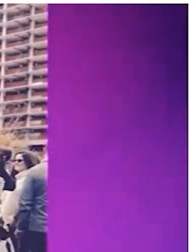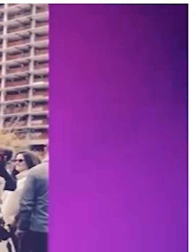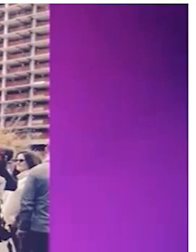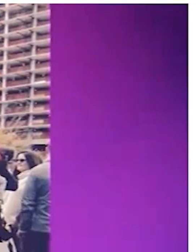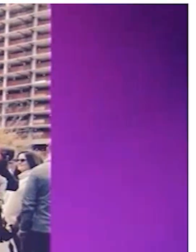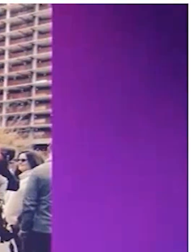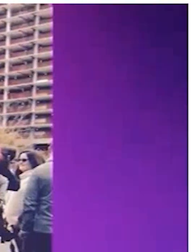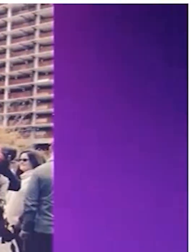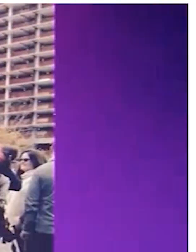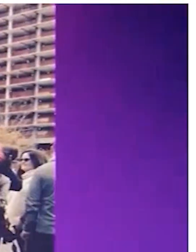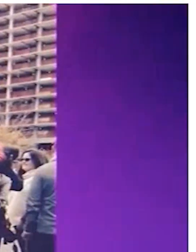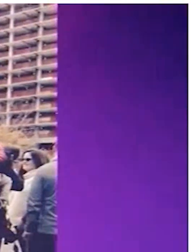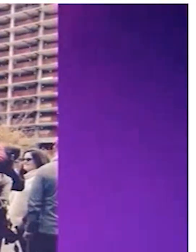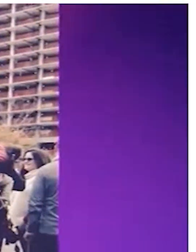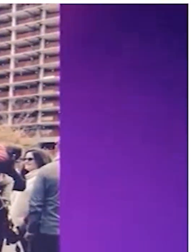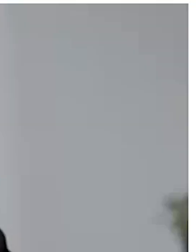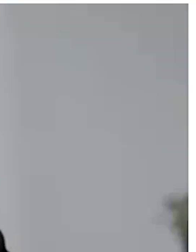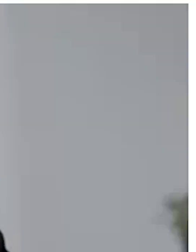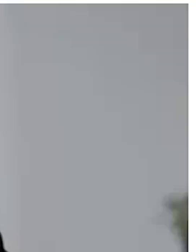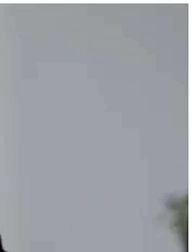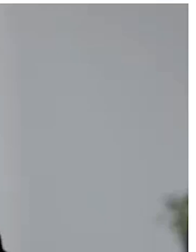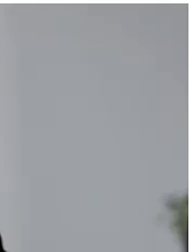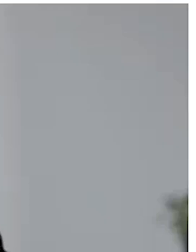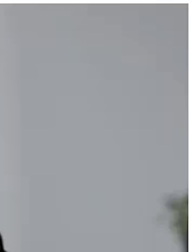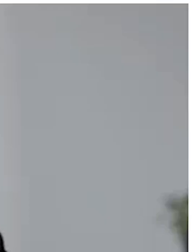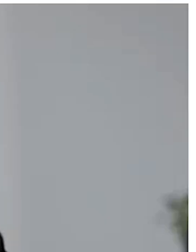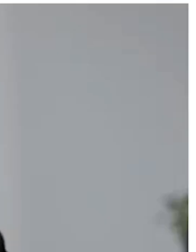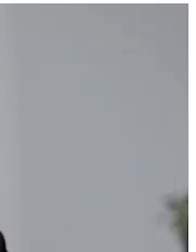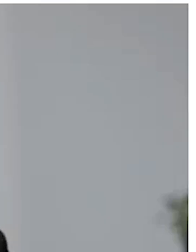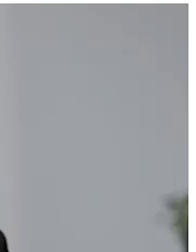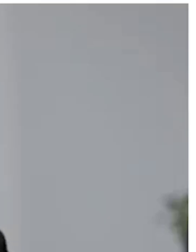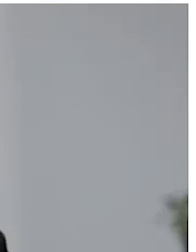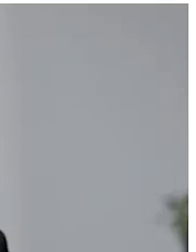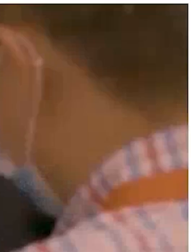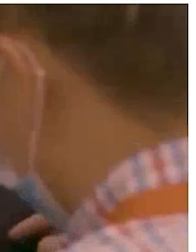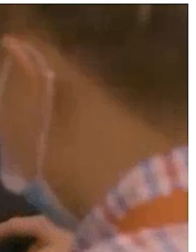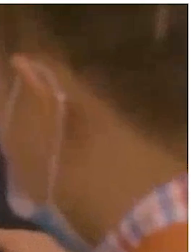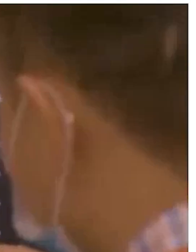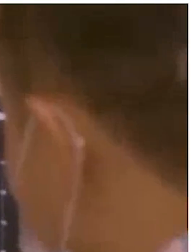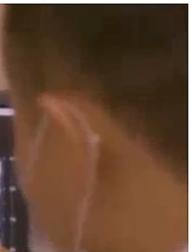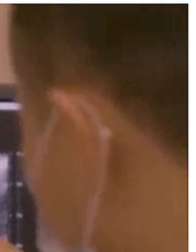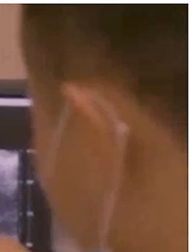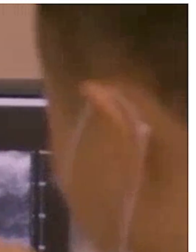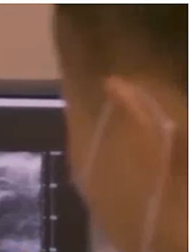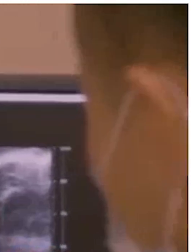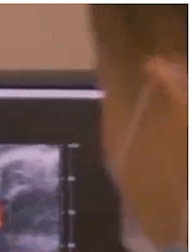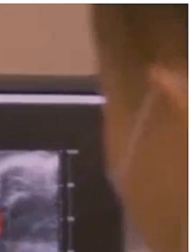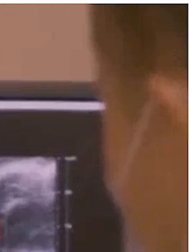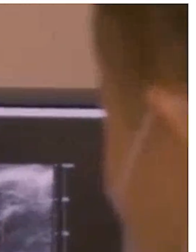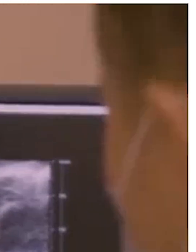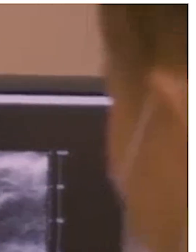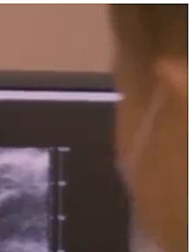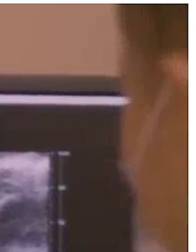in the JohnRitterFoundation. I knew something terrible had happened. I didn't know exactly what it was. Basically, they checked me out for everything that